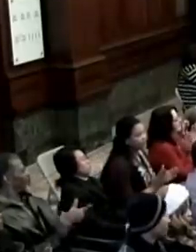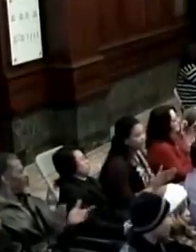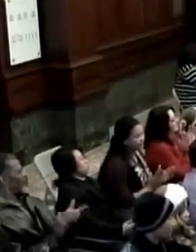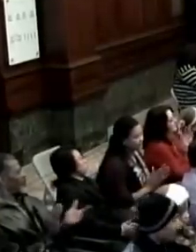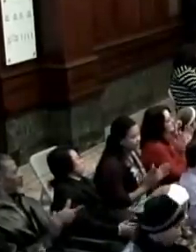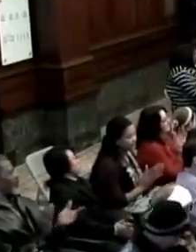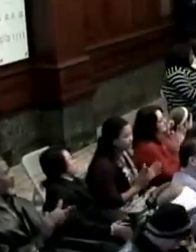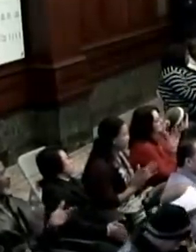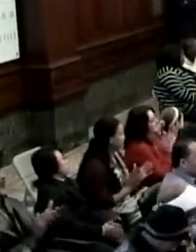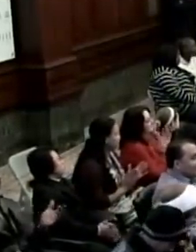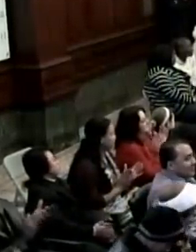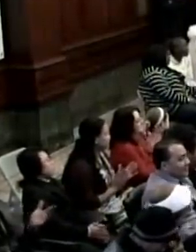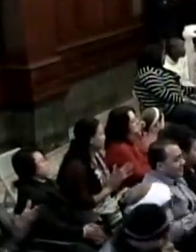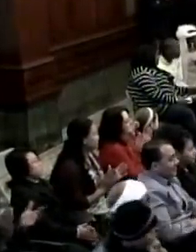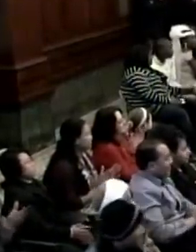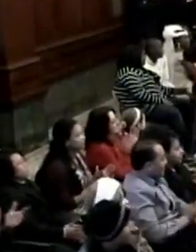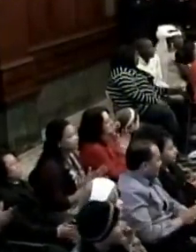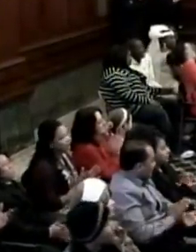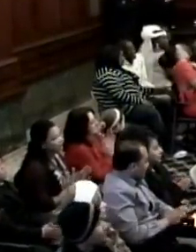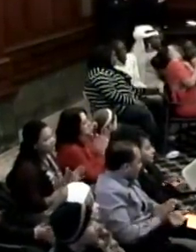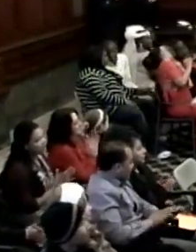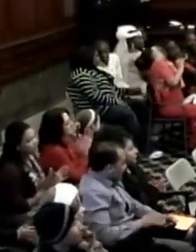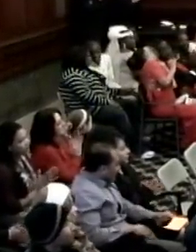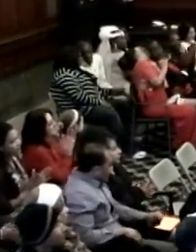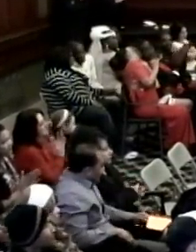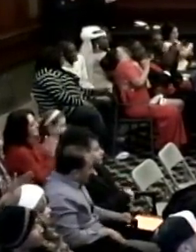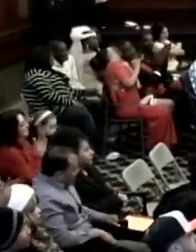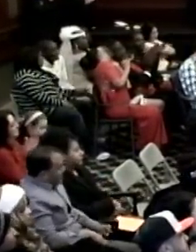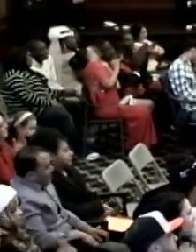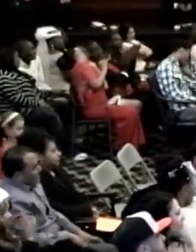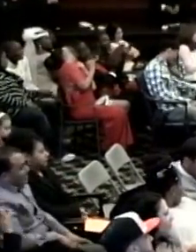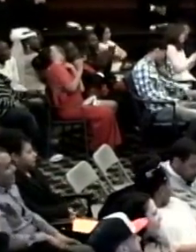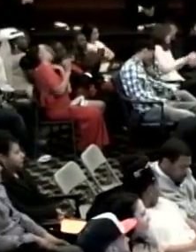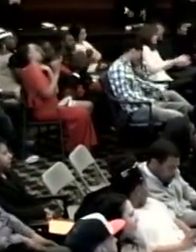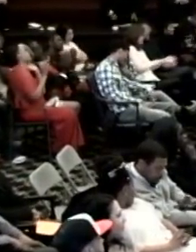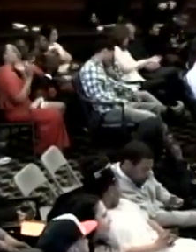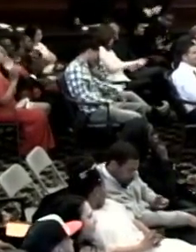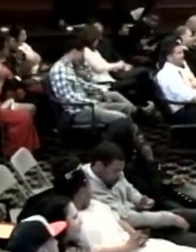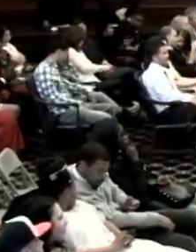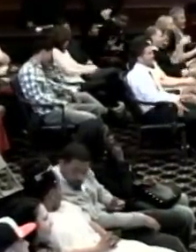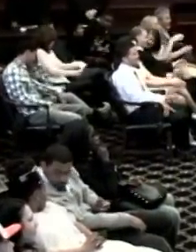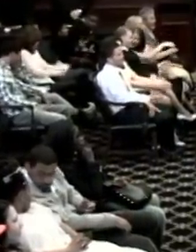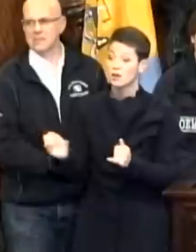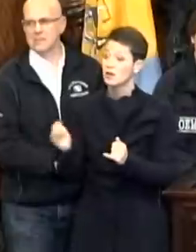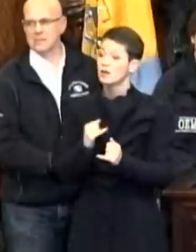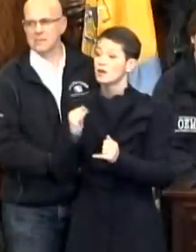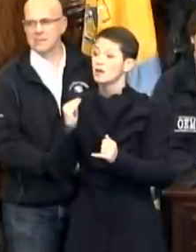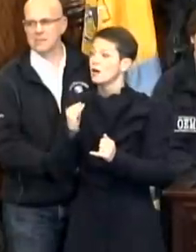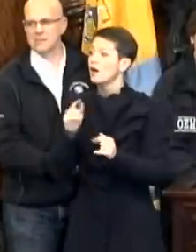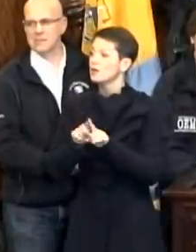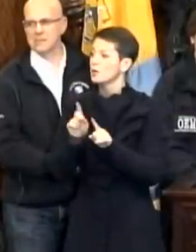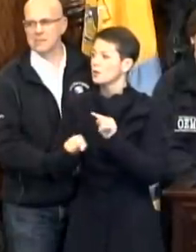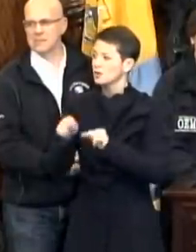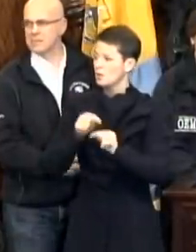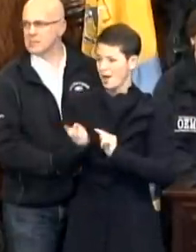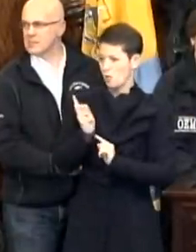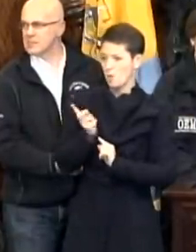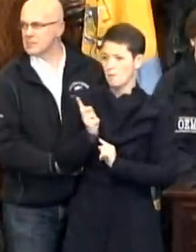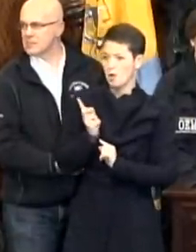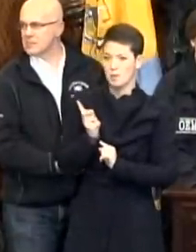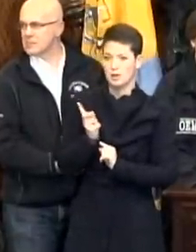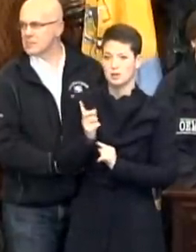Finally, Finally, let me go back for one moment to